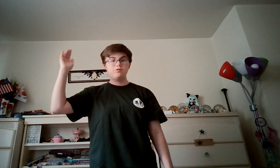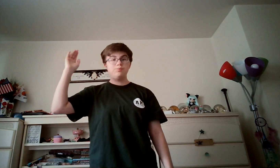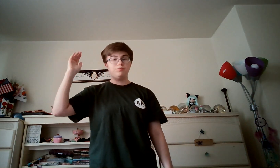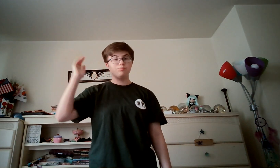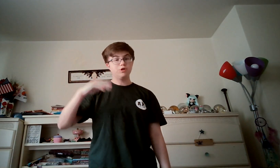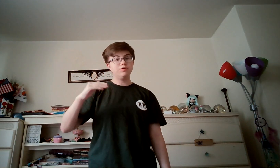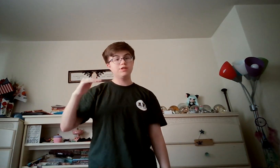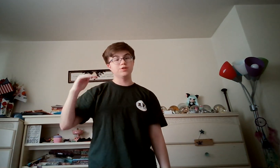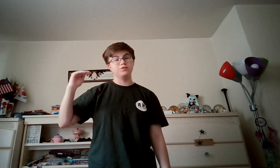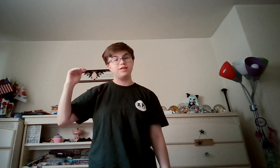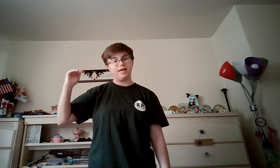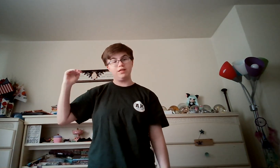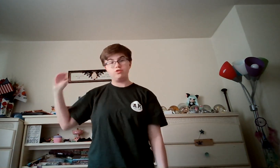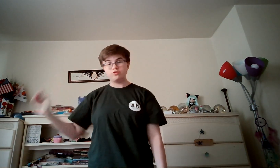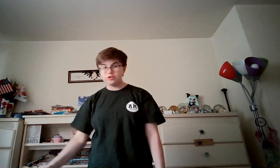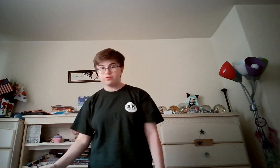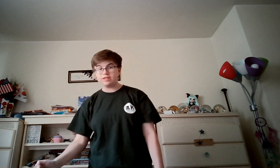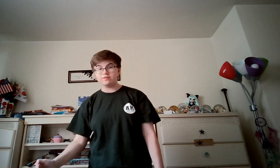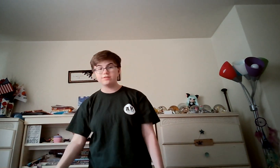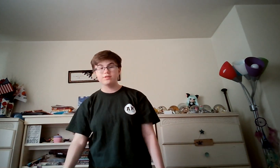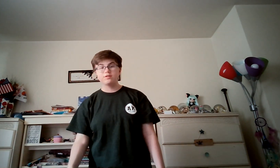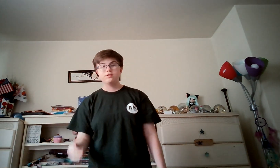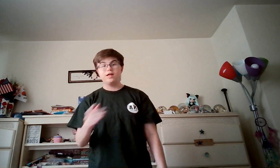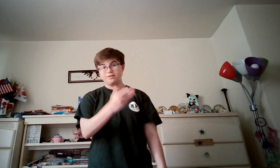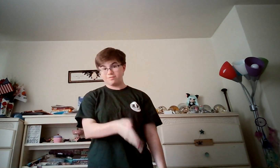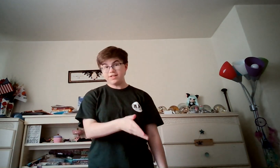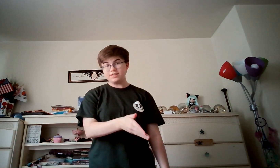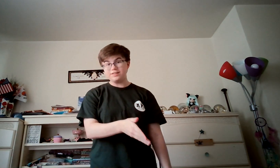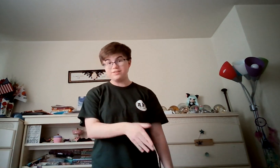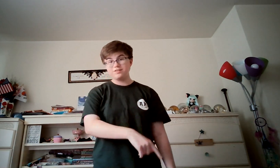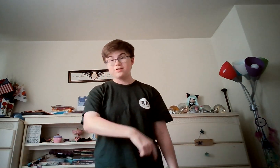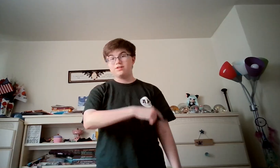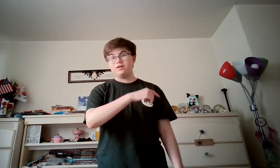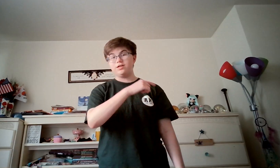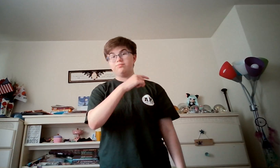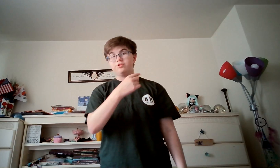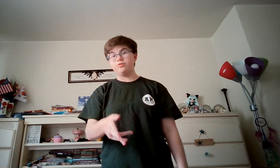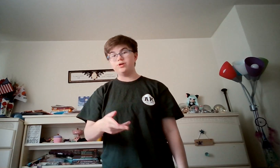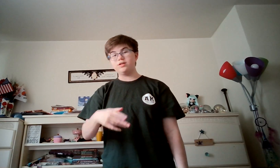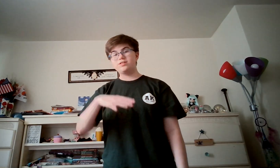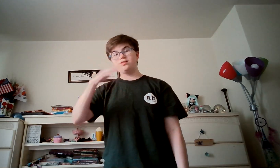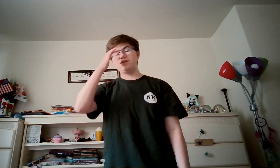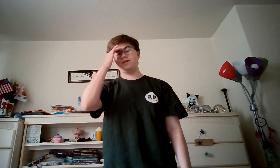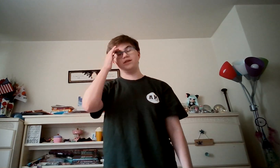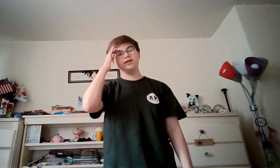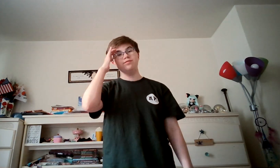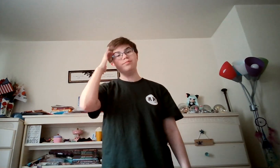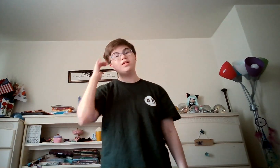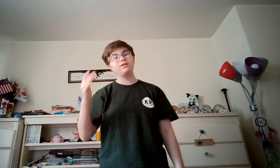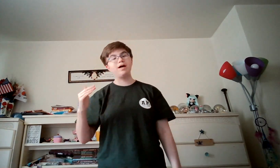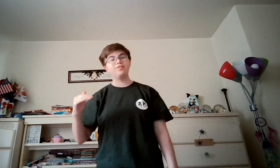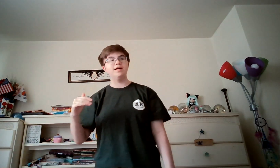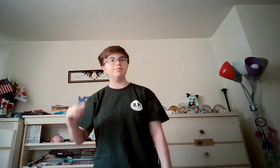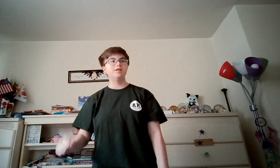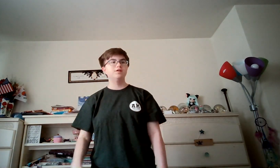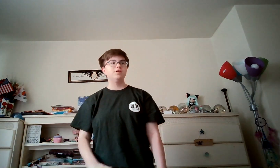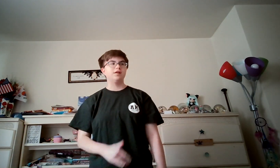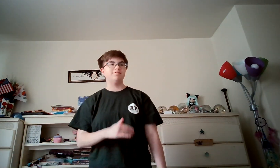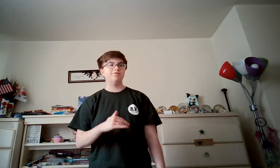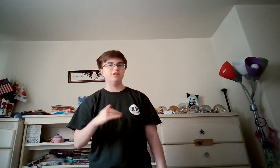both pro heroes and students and villains, their quirks, just, like, information about them, if they're